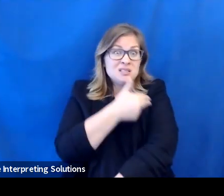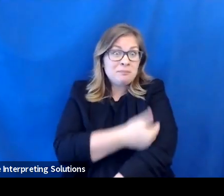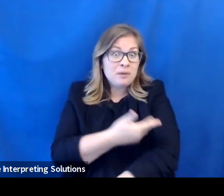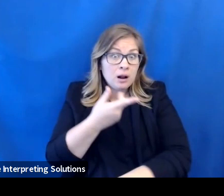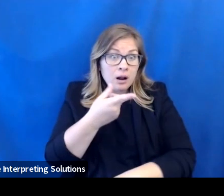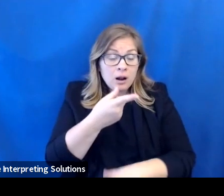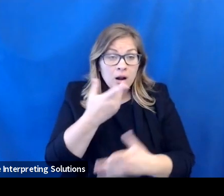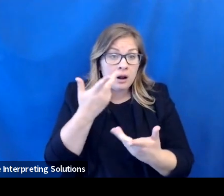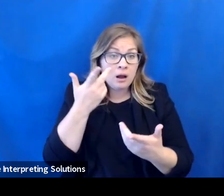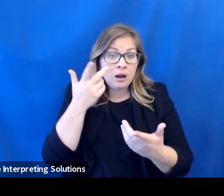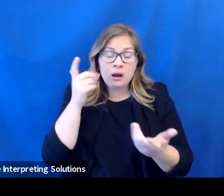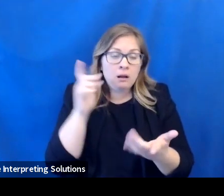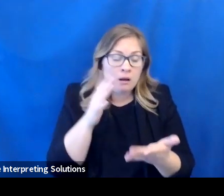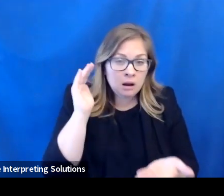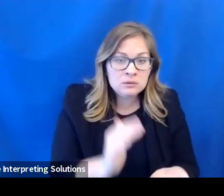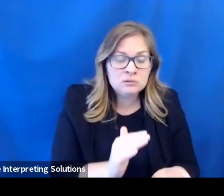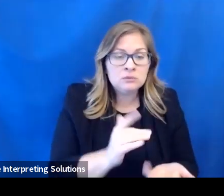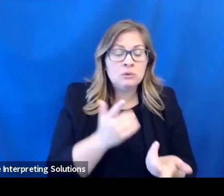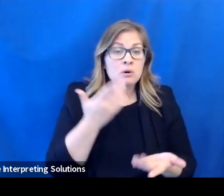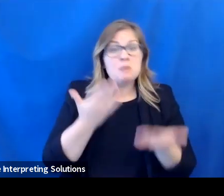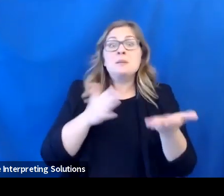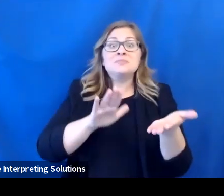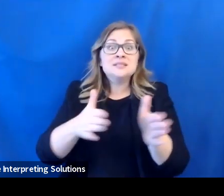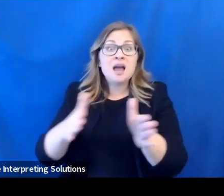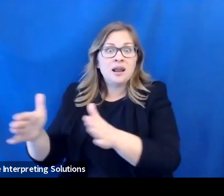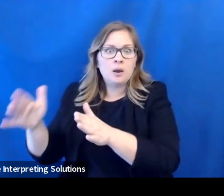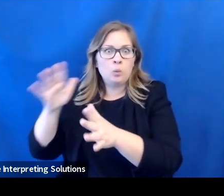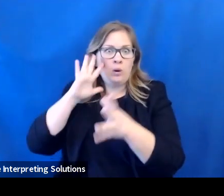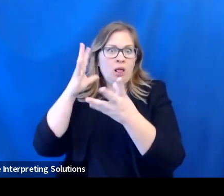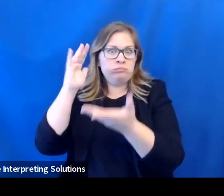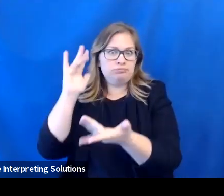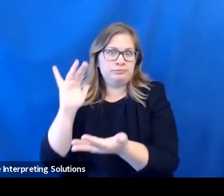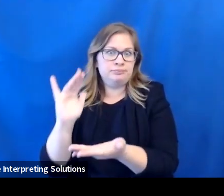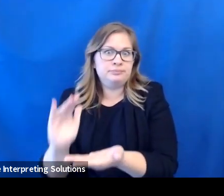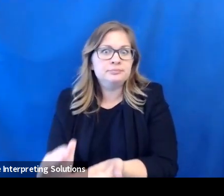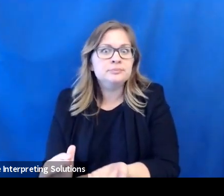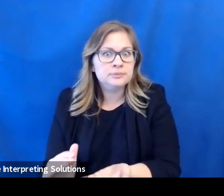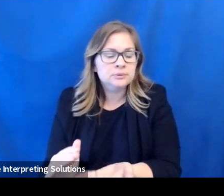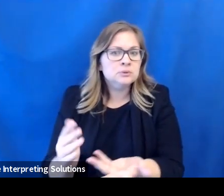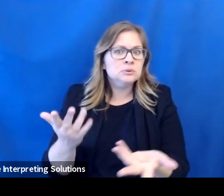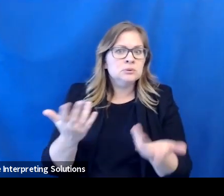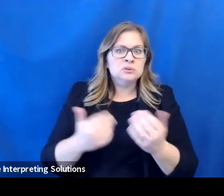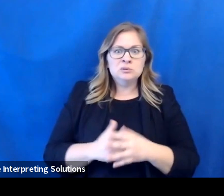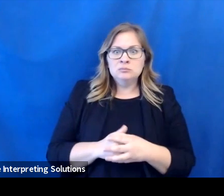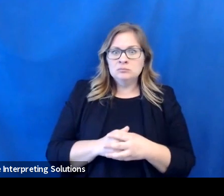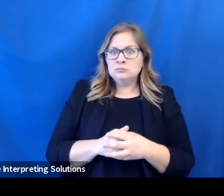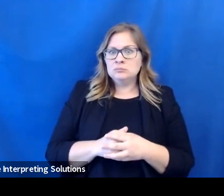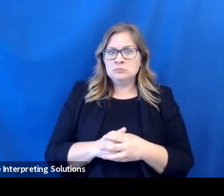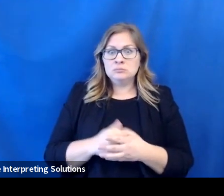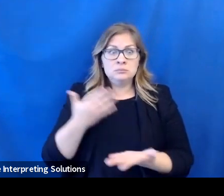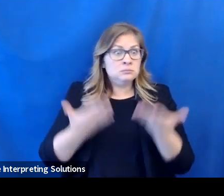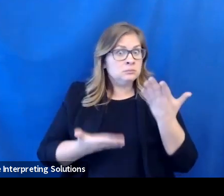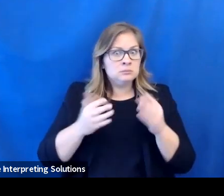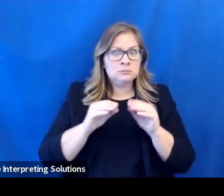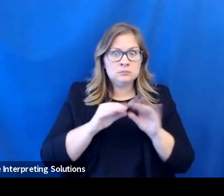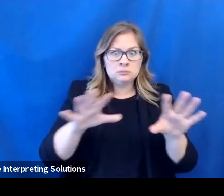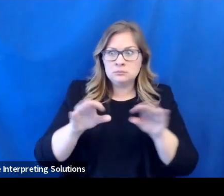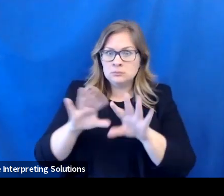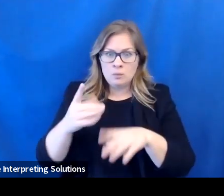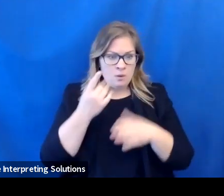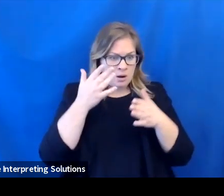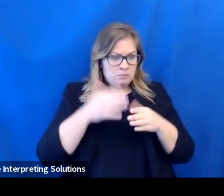higher R0 in the numbers, which means the transmission from one person to more than one person was higher than originally expected. So there was a lot of good